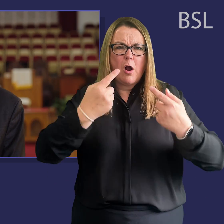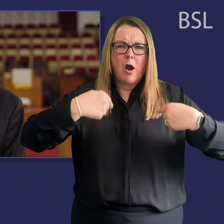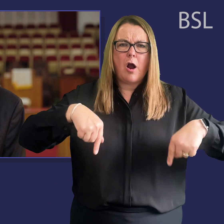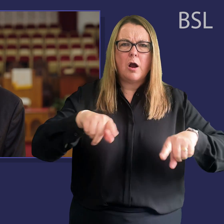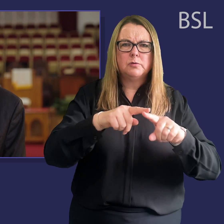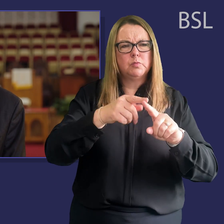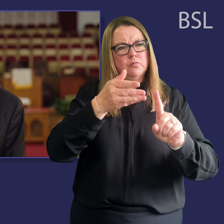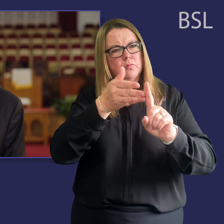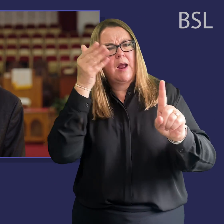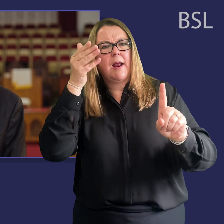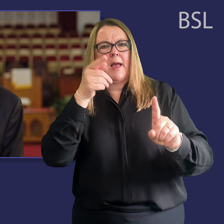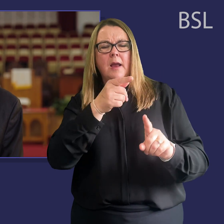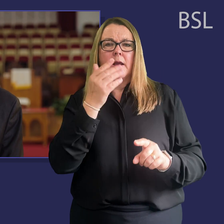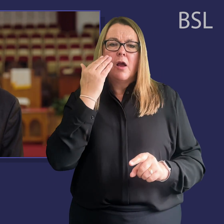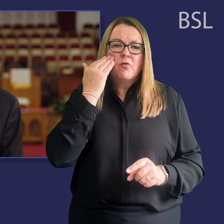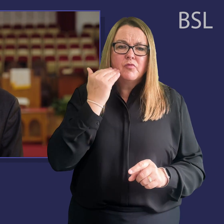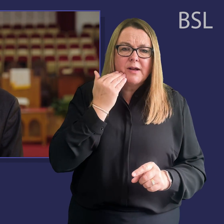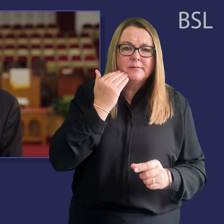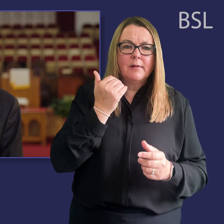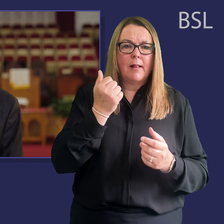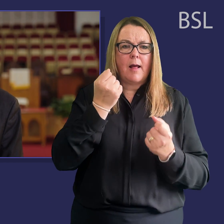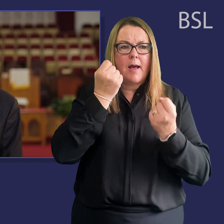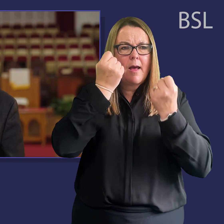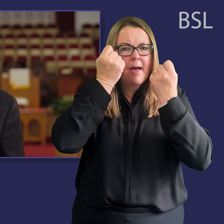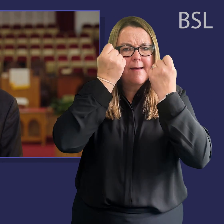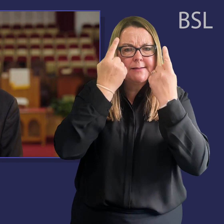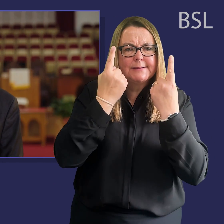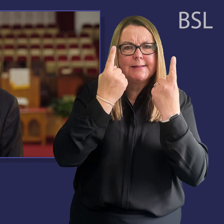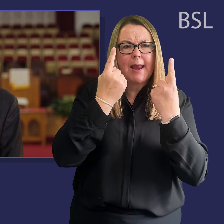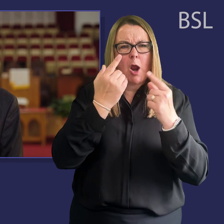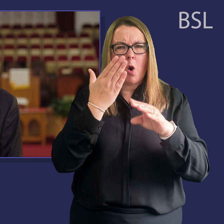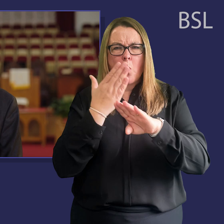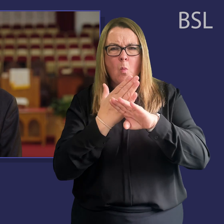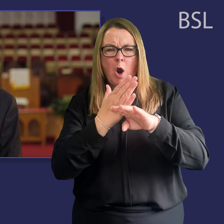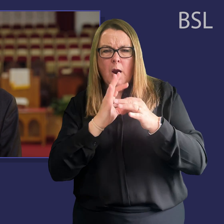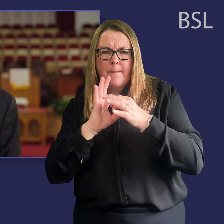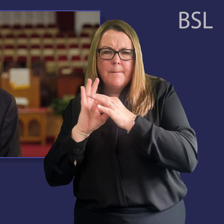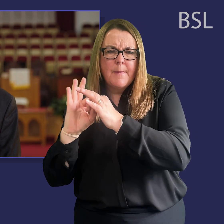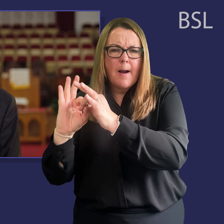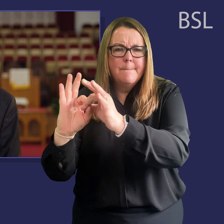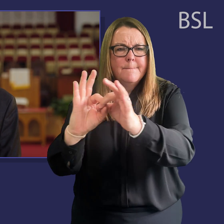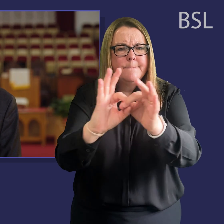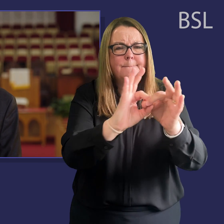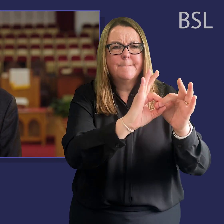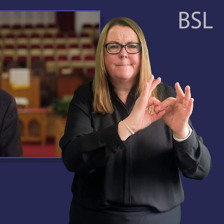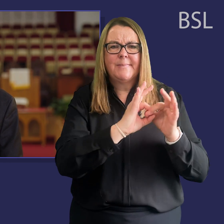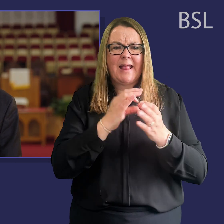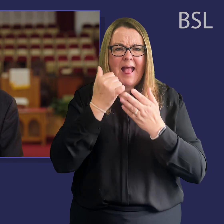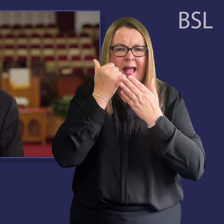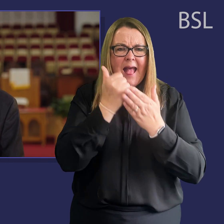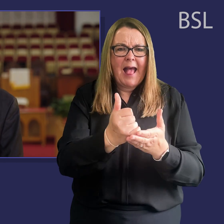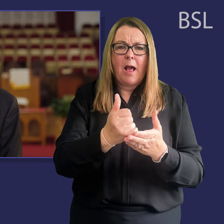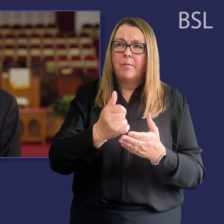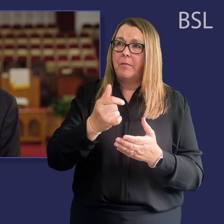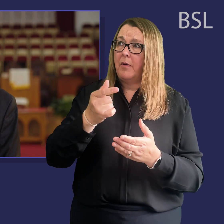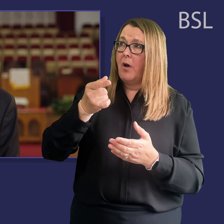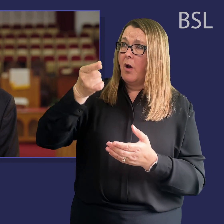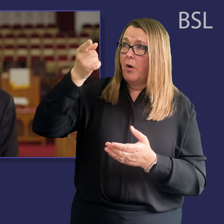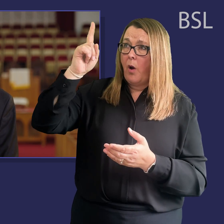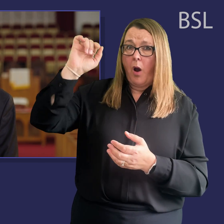reckoning, understanding, and working to provide a better